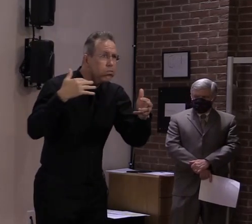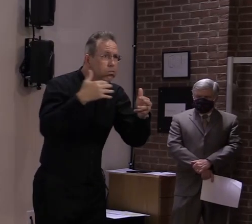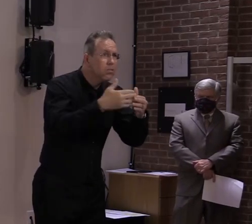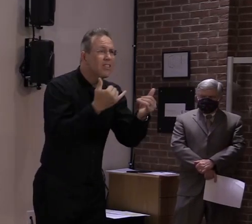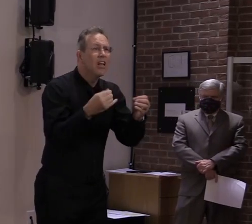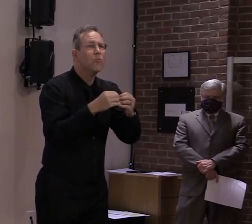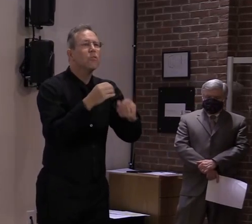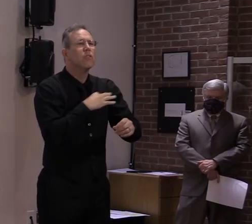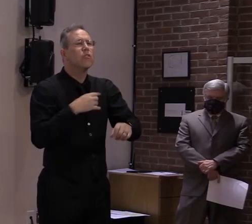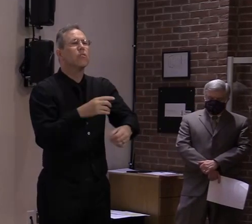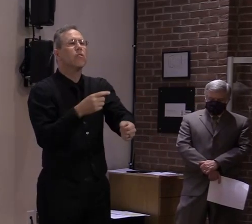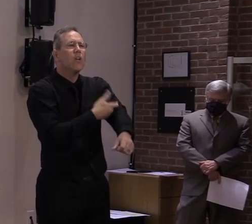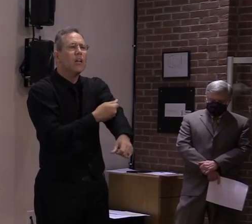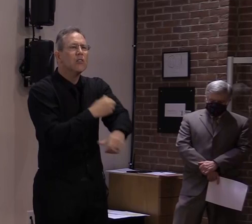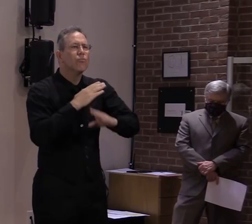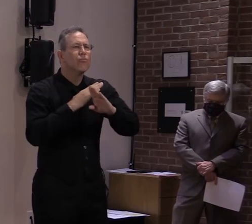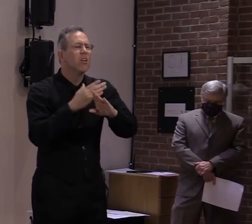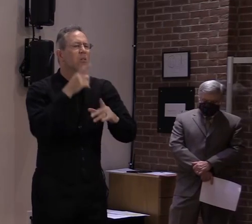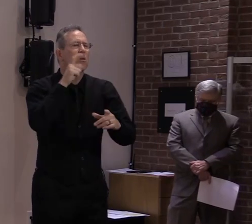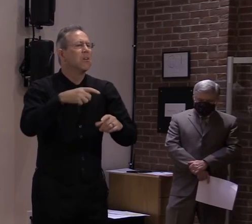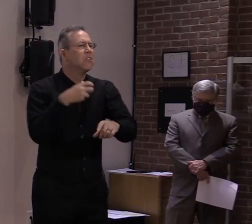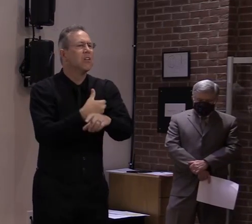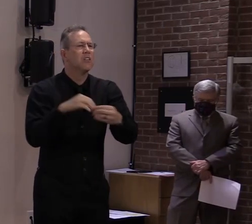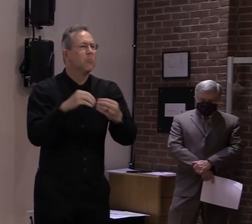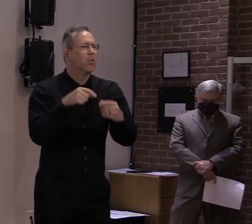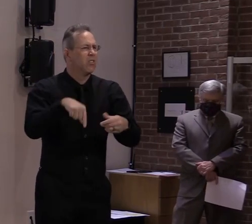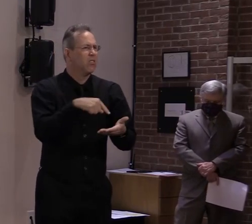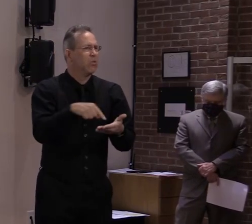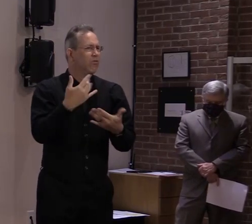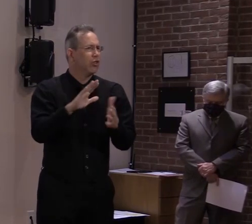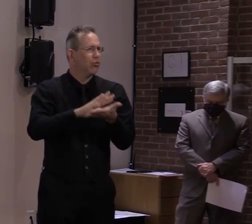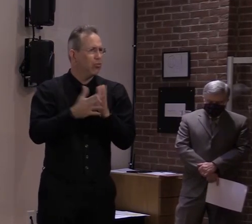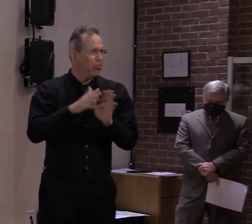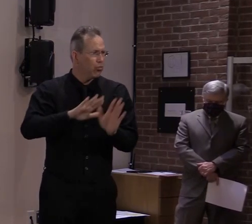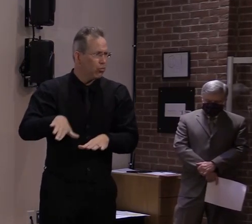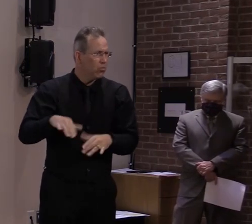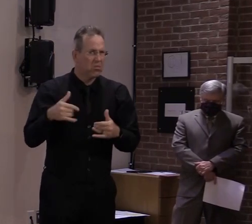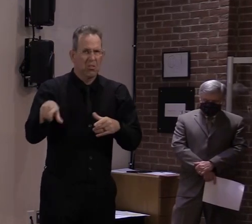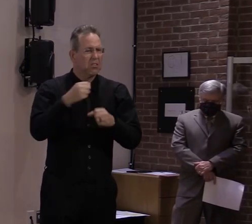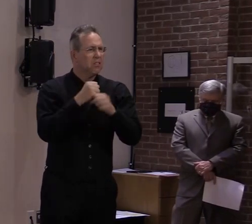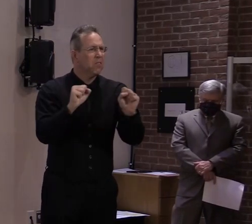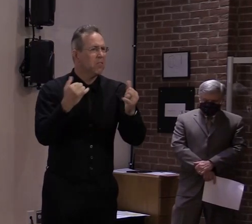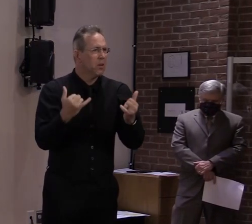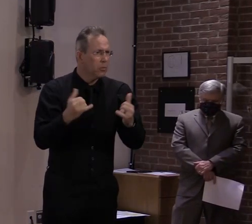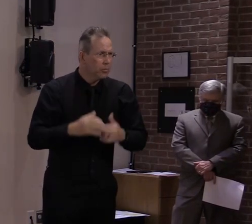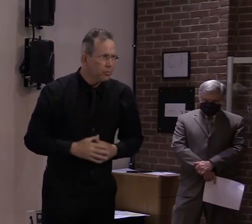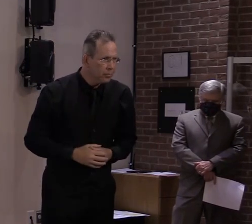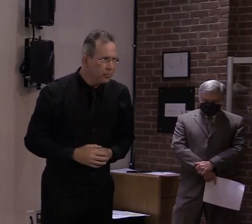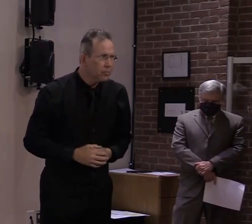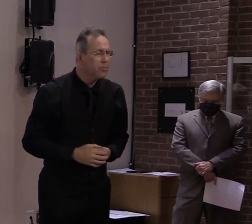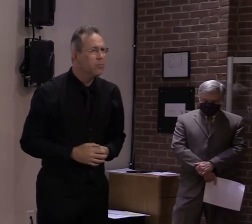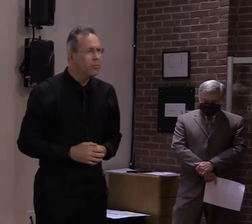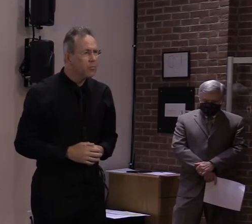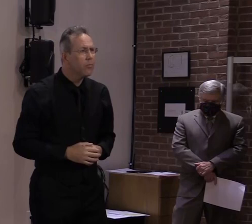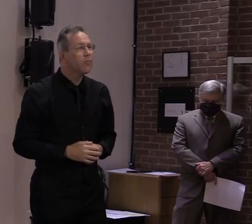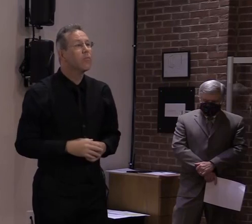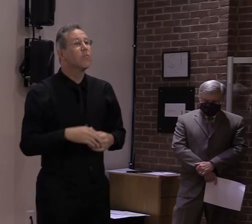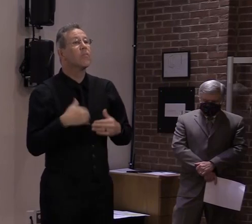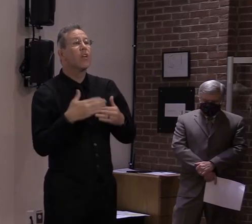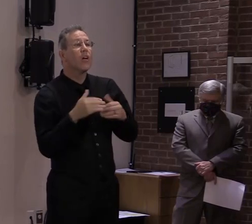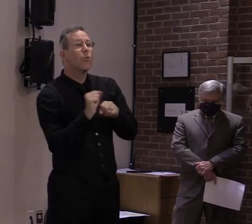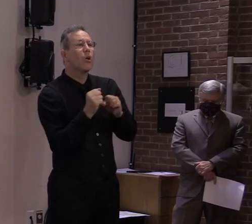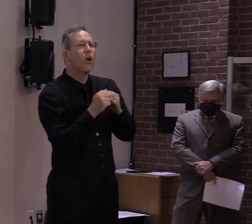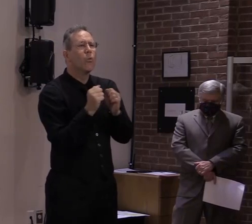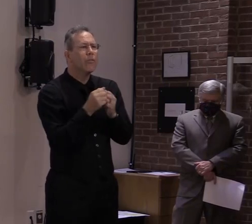strategies that helped keep our communities and our schools safe this winter. We are now in the process of working with the health department to organize a